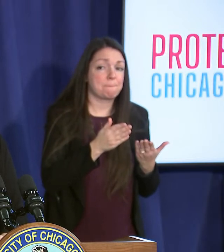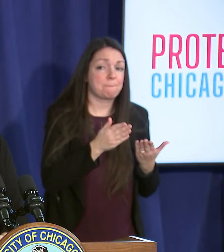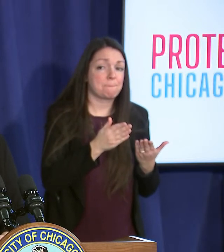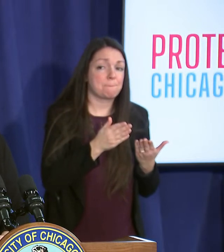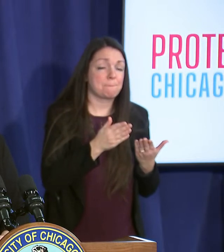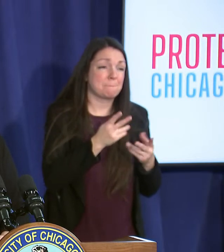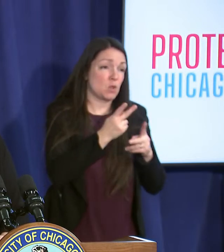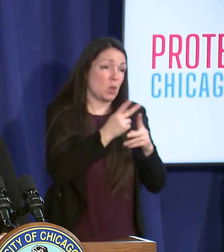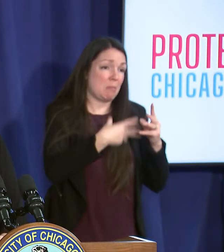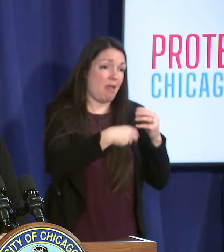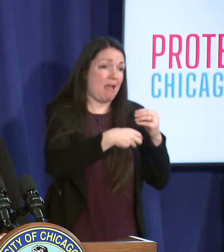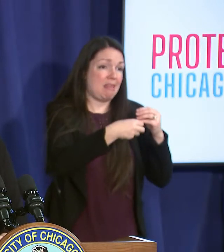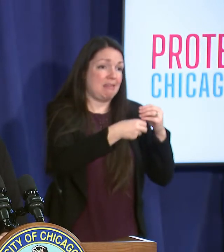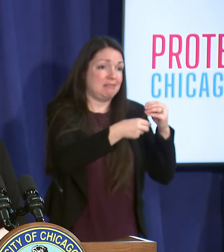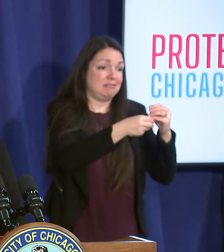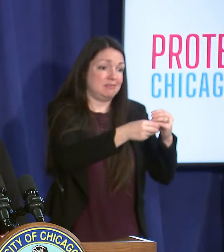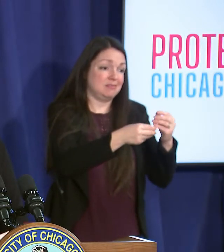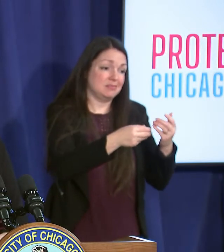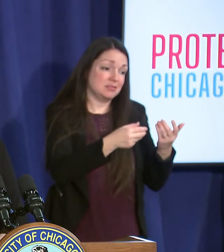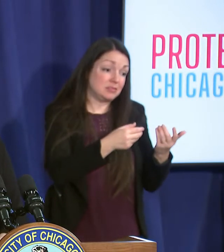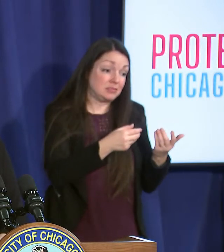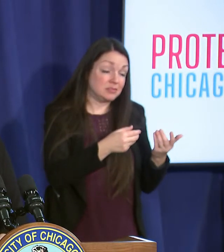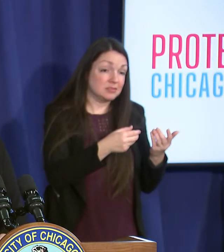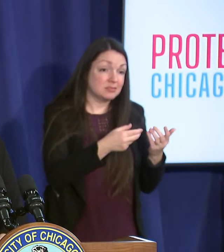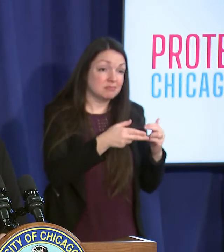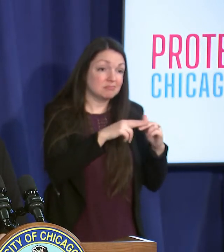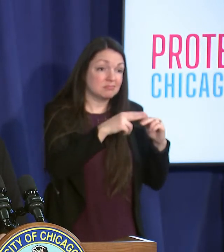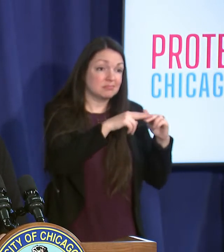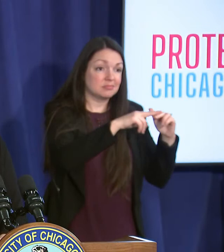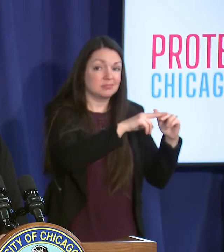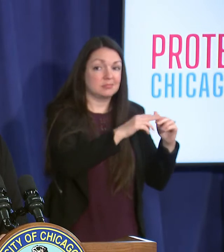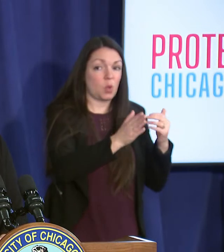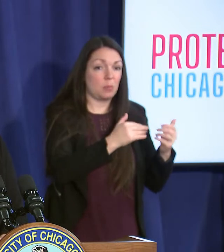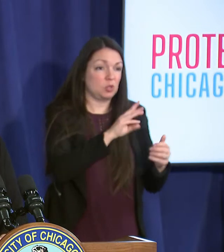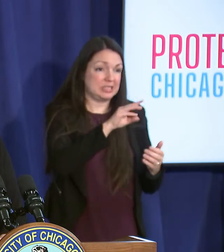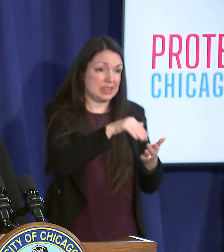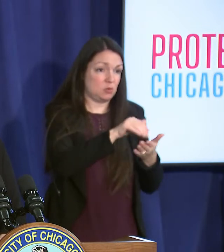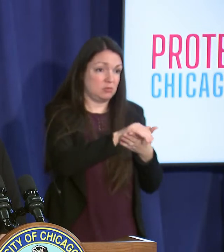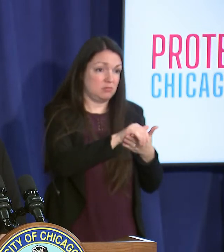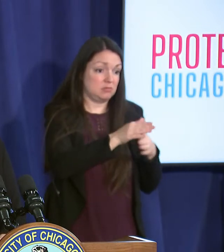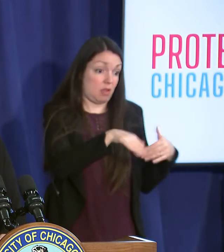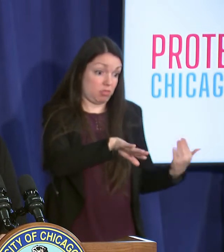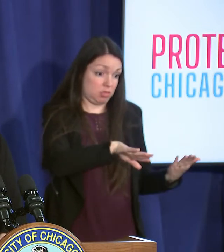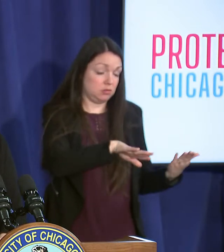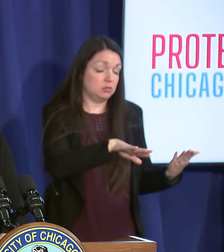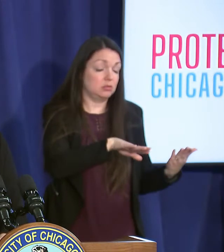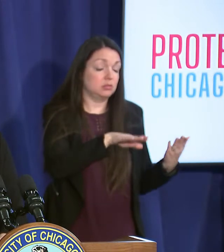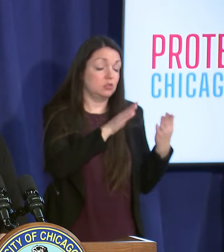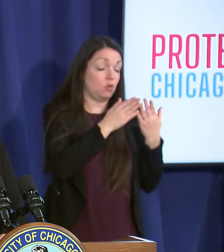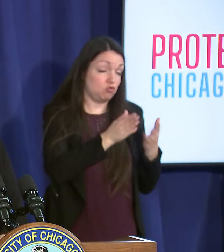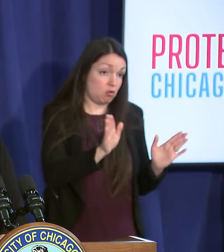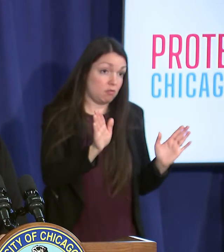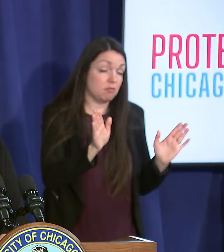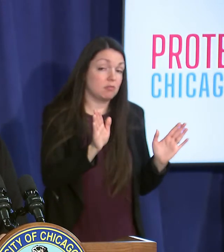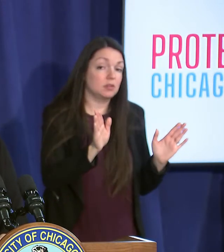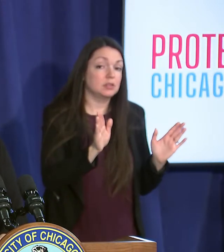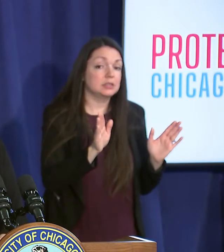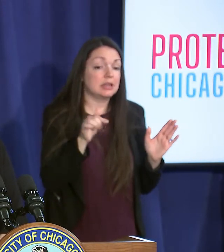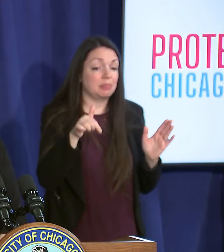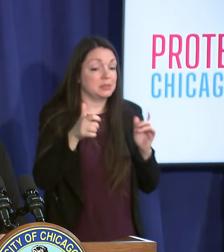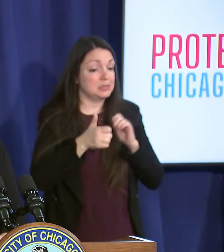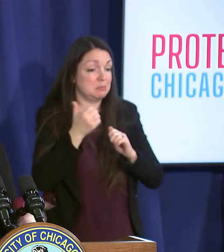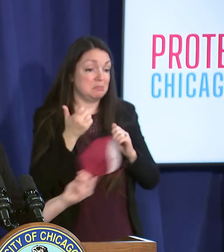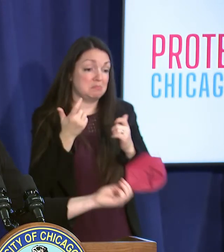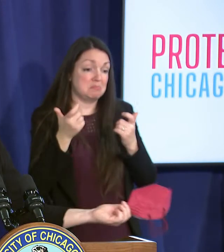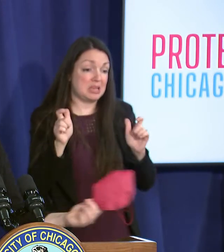You keep adding those on, it does build up. We've had, we're coming up close to 6,000 deaths overall, and this is the biggest surge that